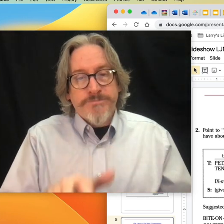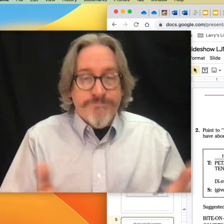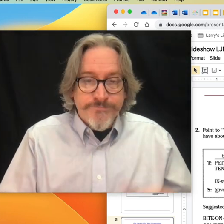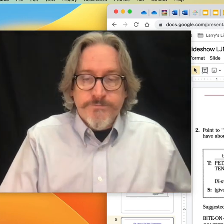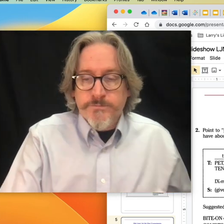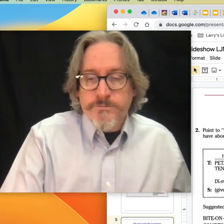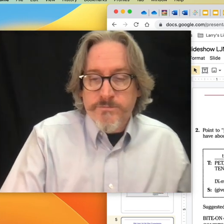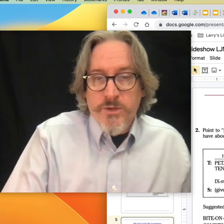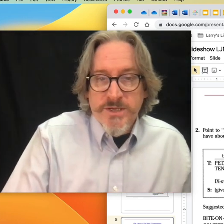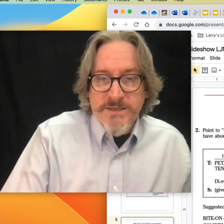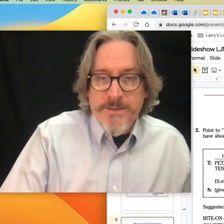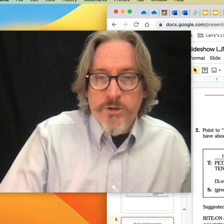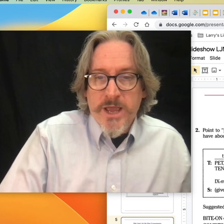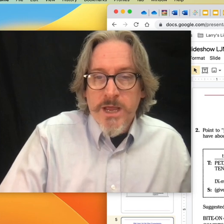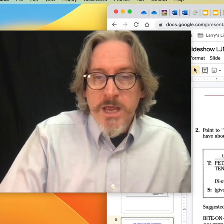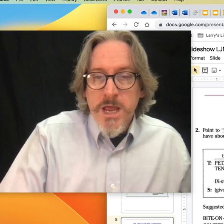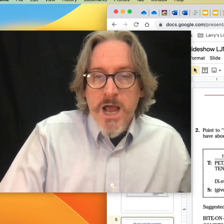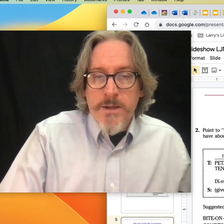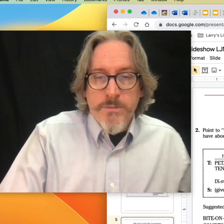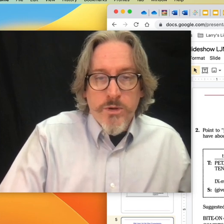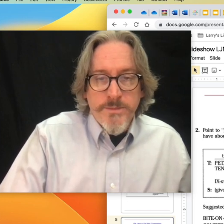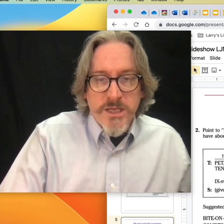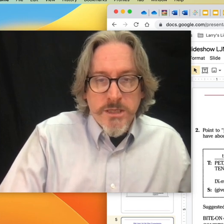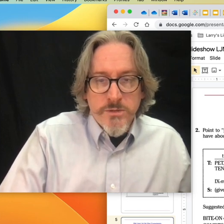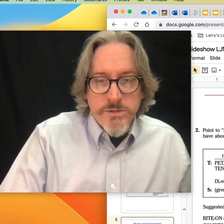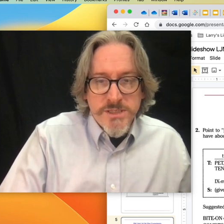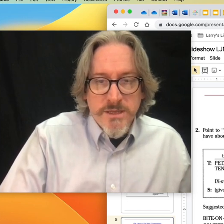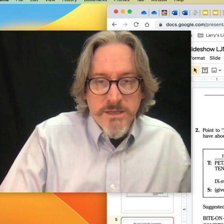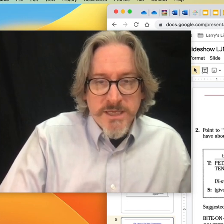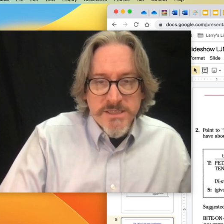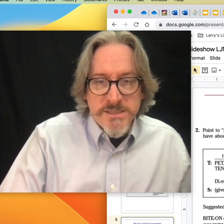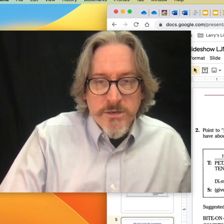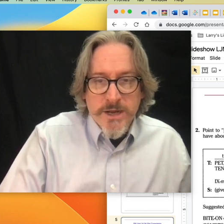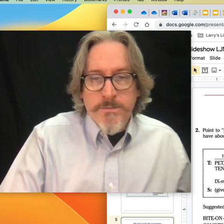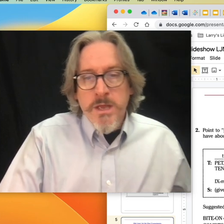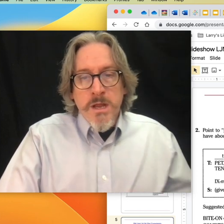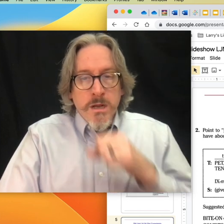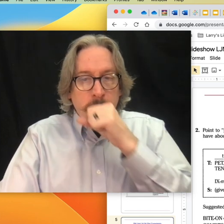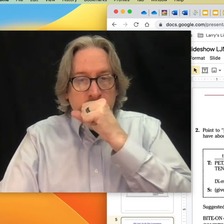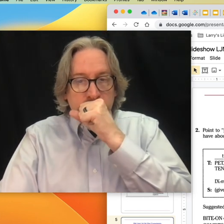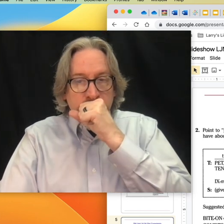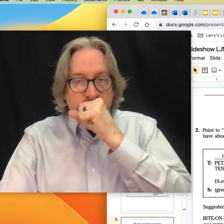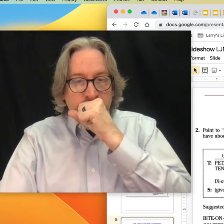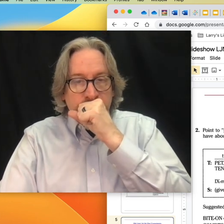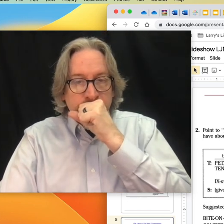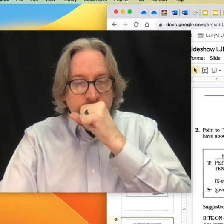bark. We did that. Okay. Well, let me close this. All right.